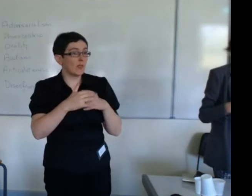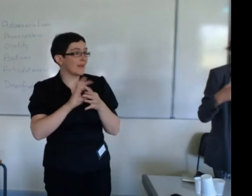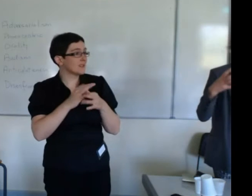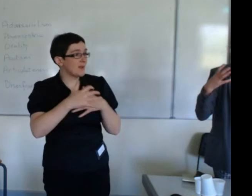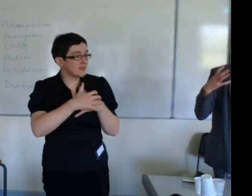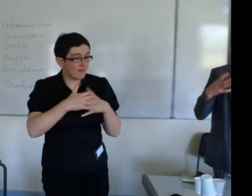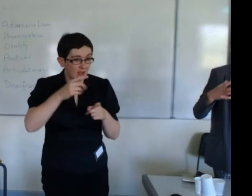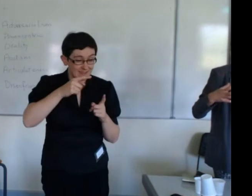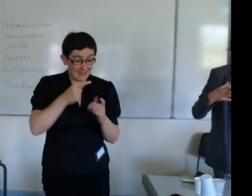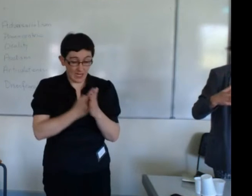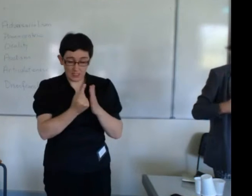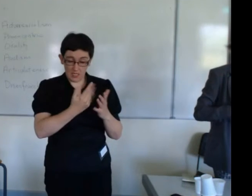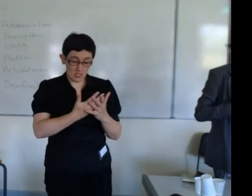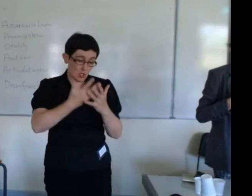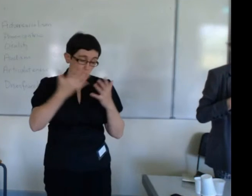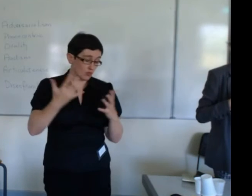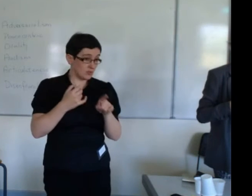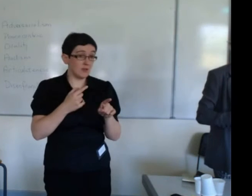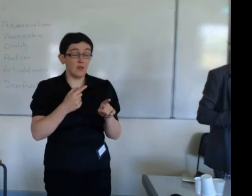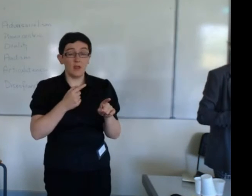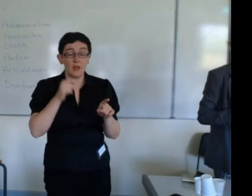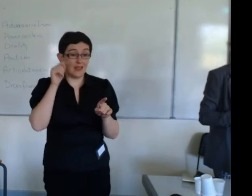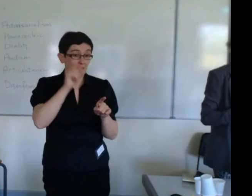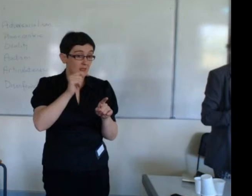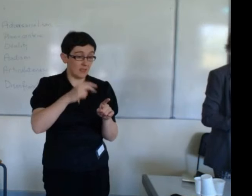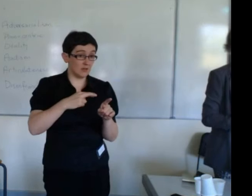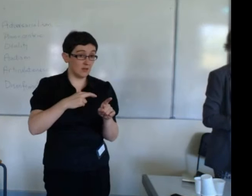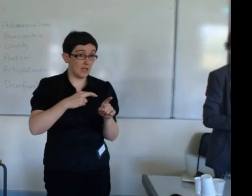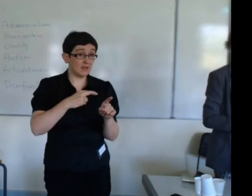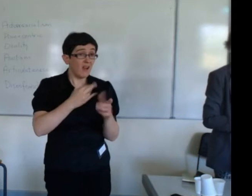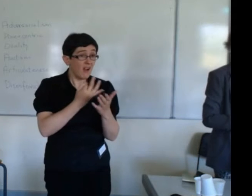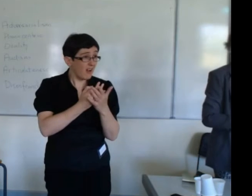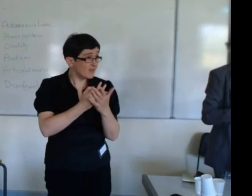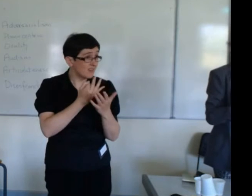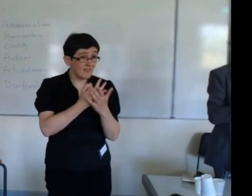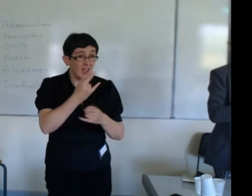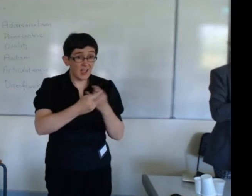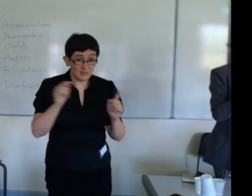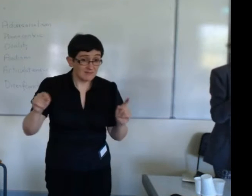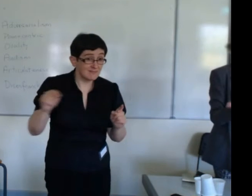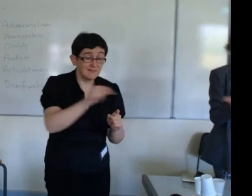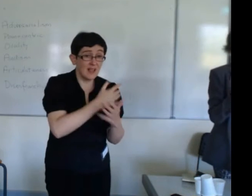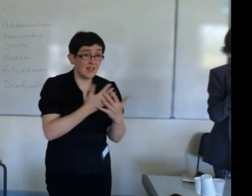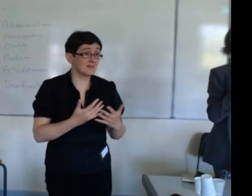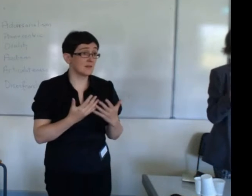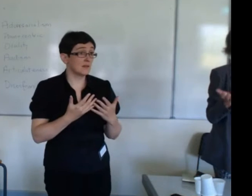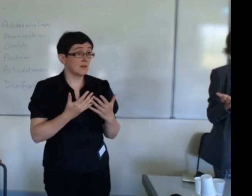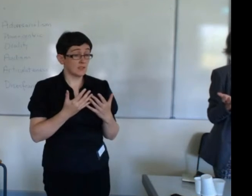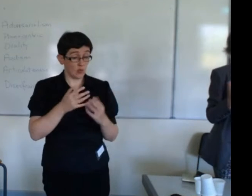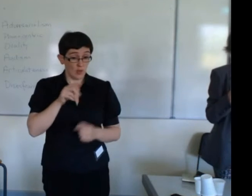is huge and it's actually really common. So the more we can break down those two things and